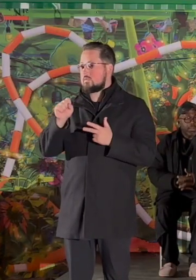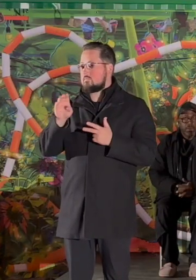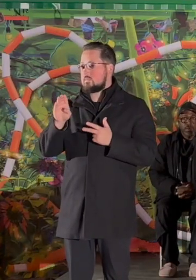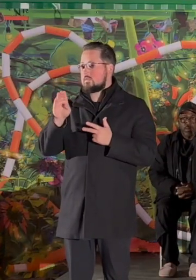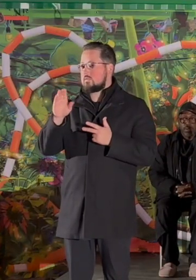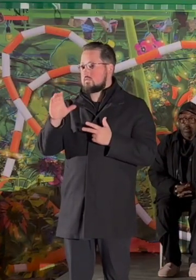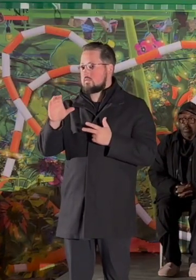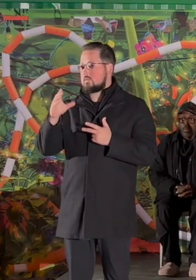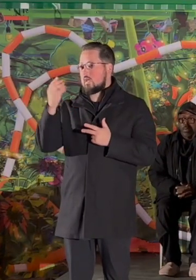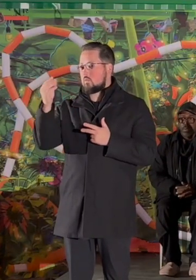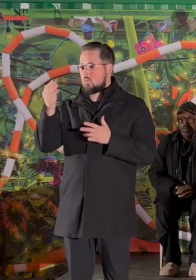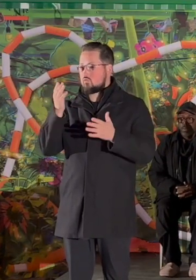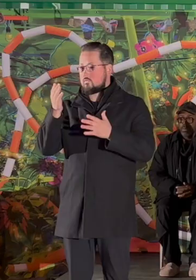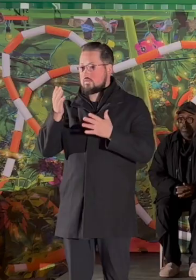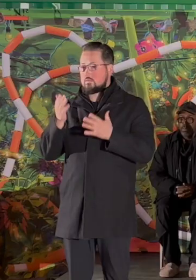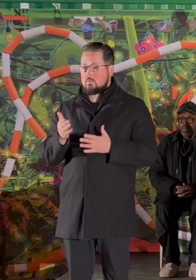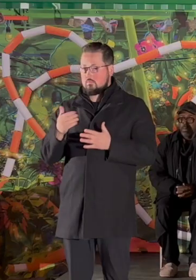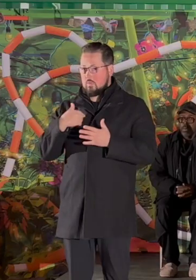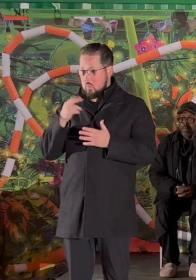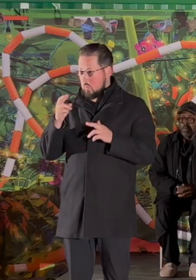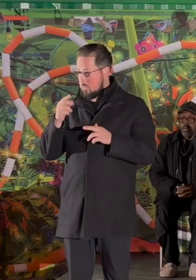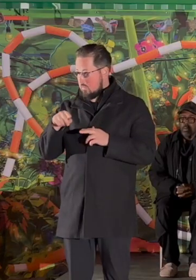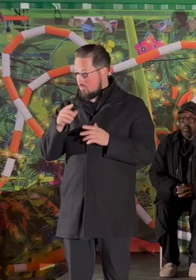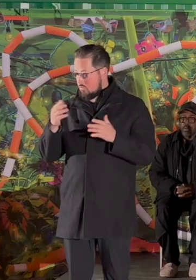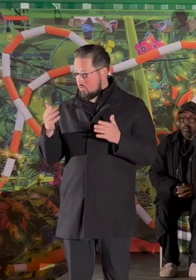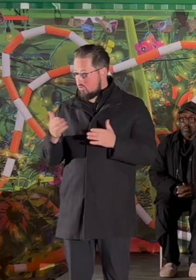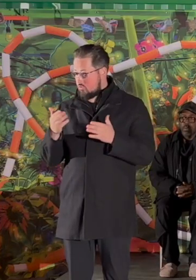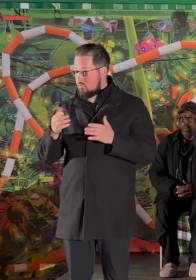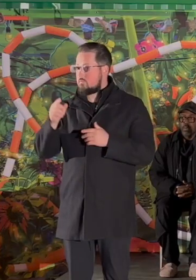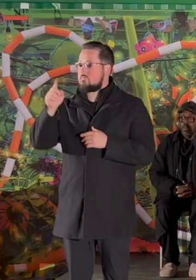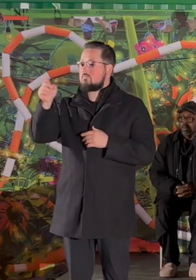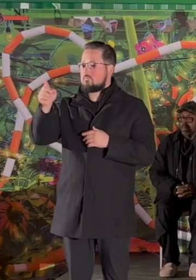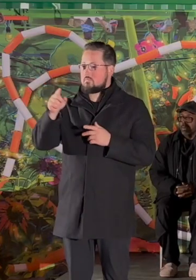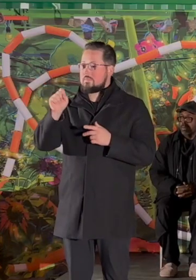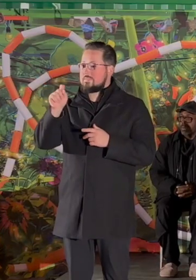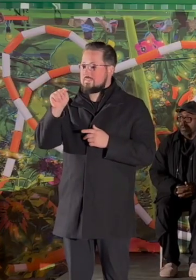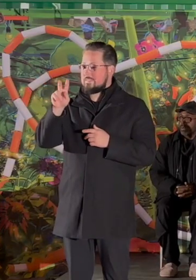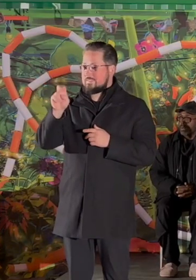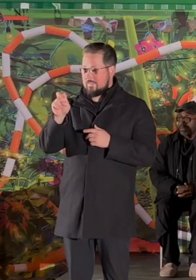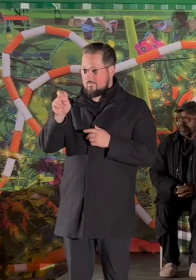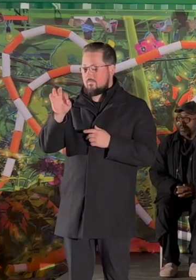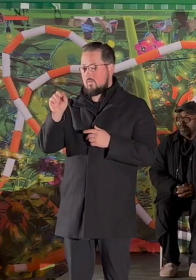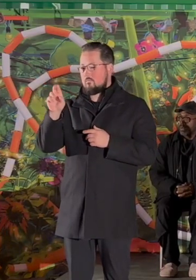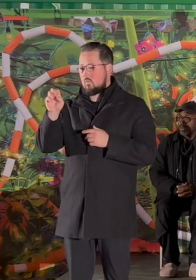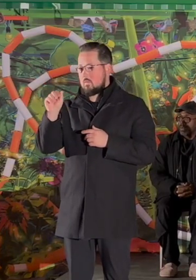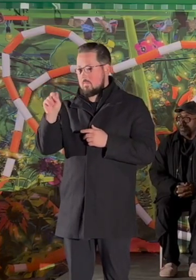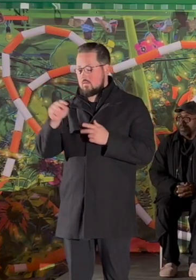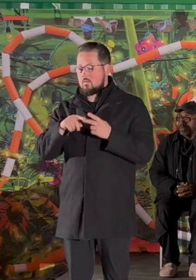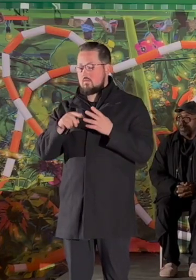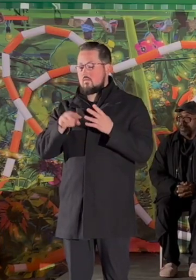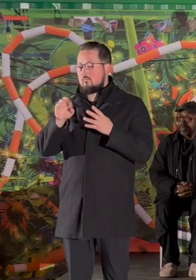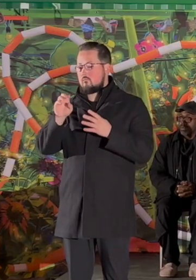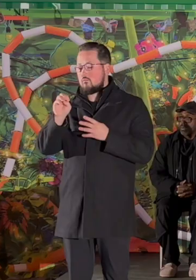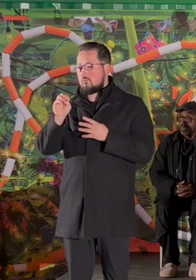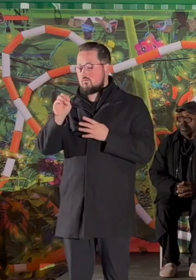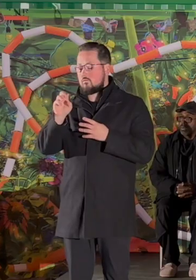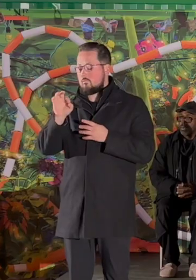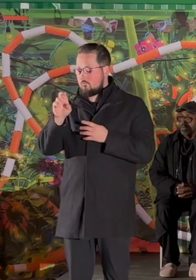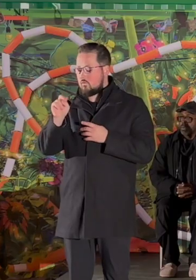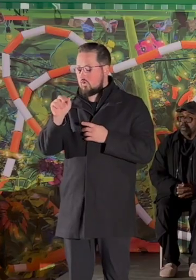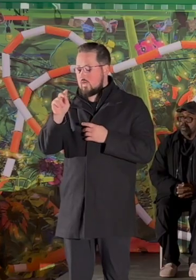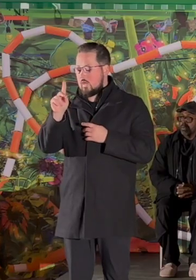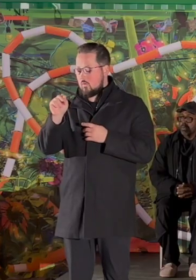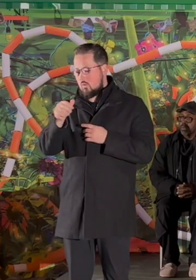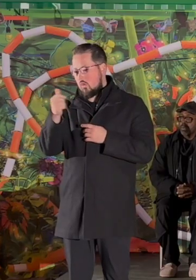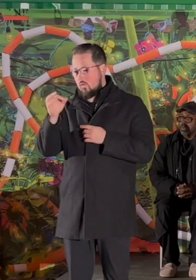SBC Outdoor Services, I hope they are here. Notably, Steve, the foreman, Fernando, the other foreman, and